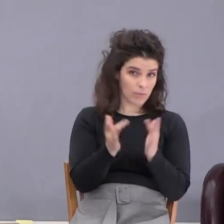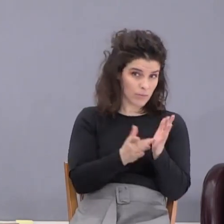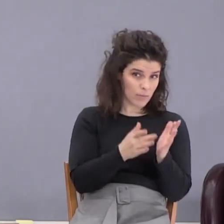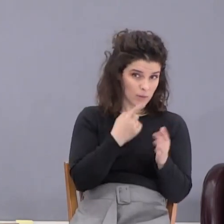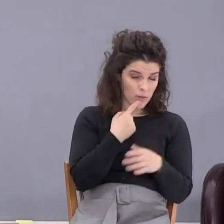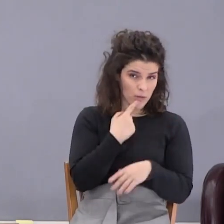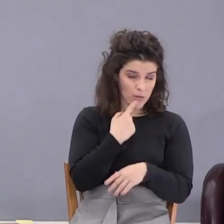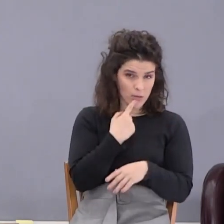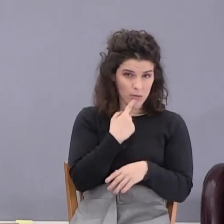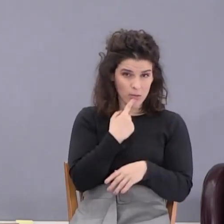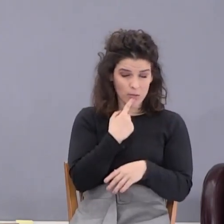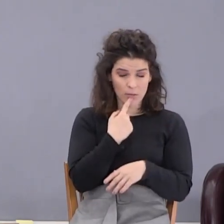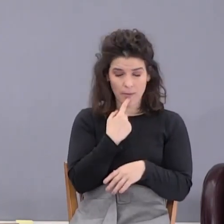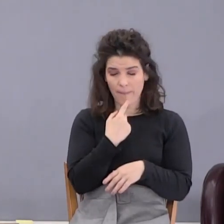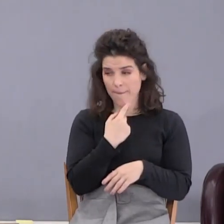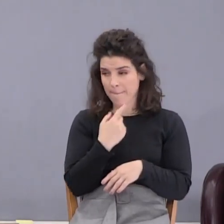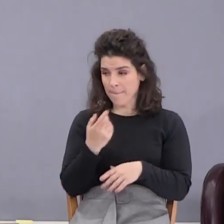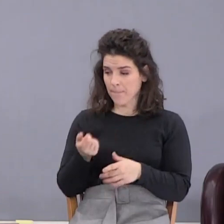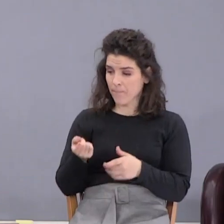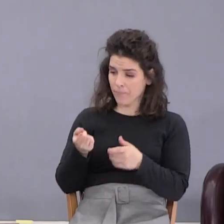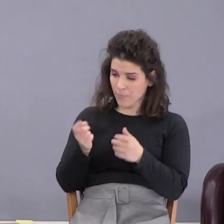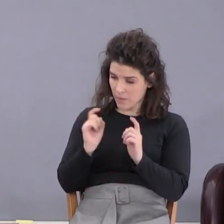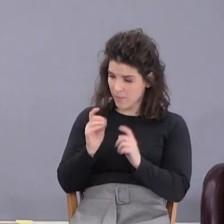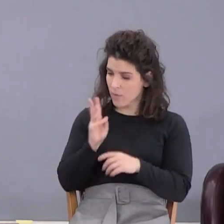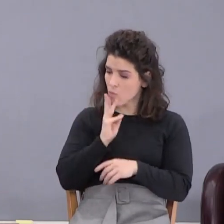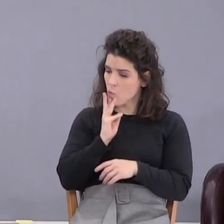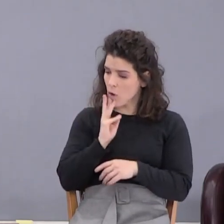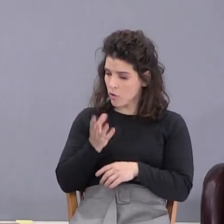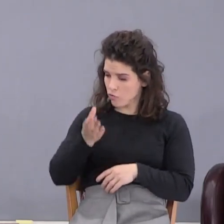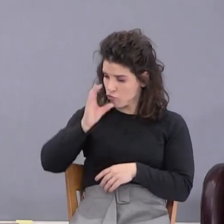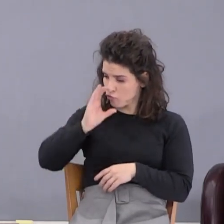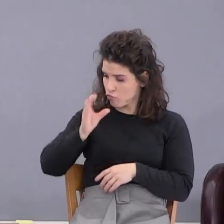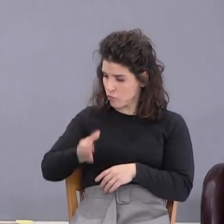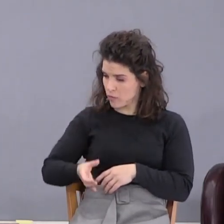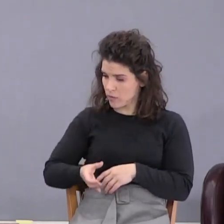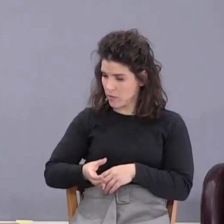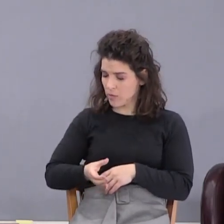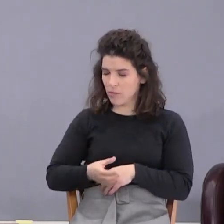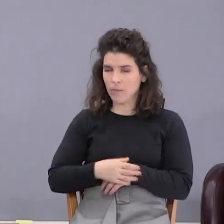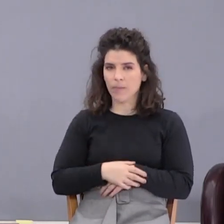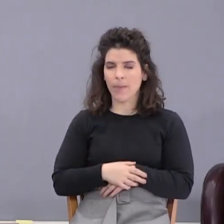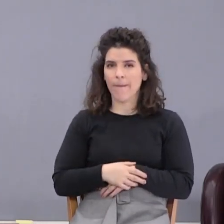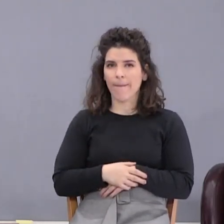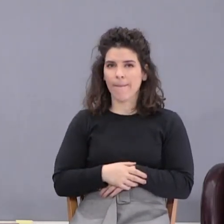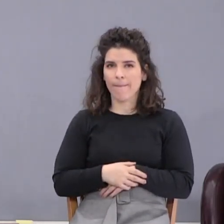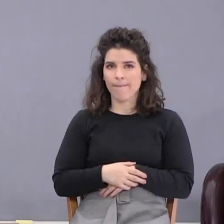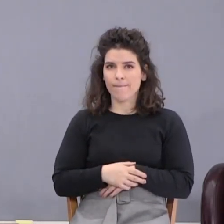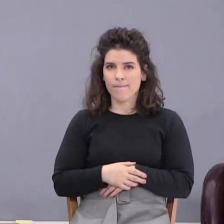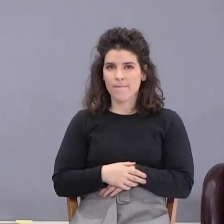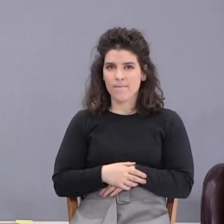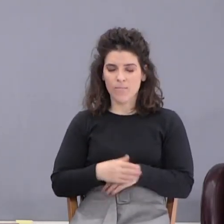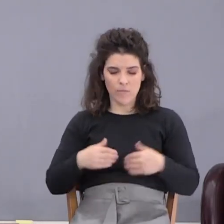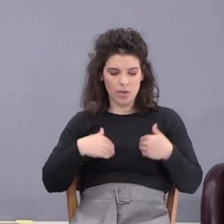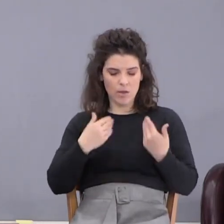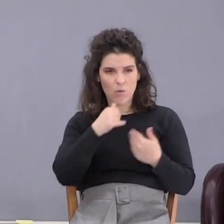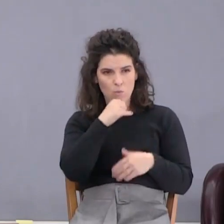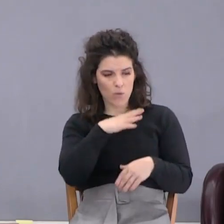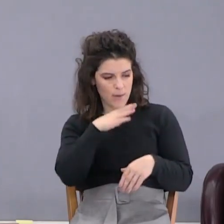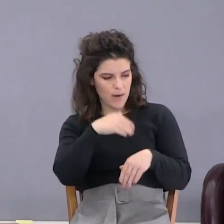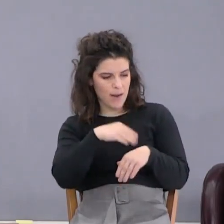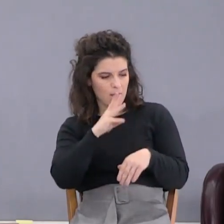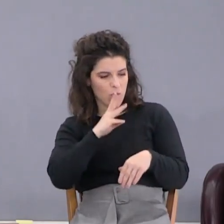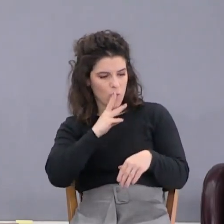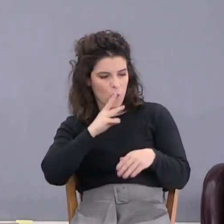said? He said, give me the water to drink and so forth. And the young woman at the well